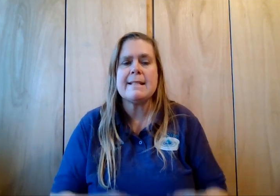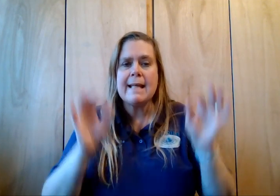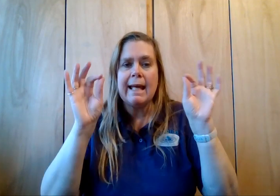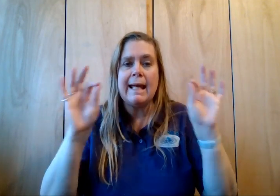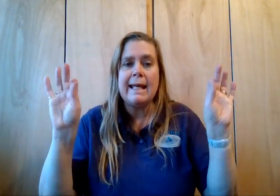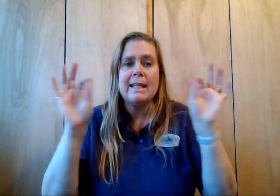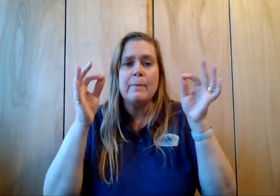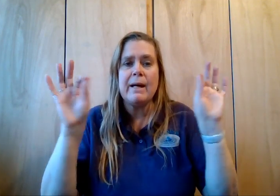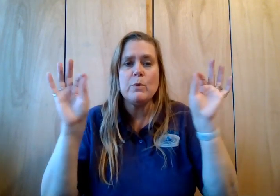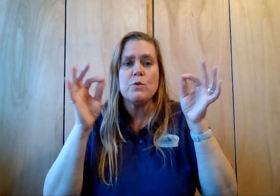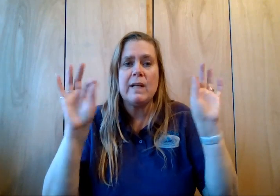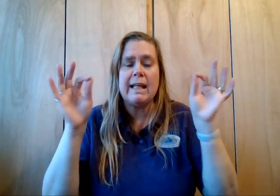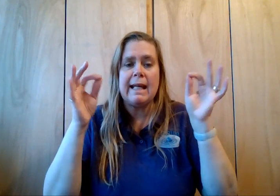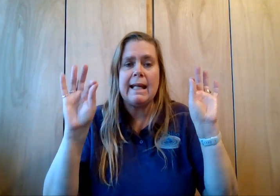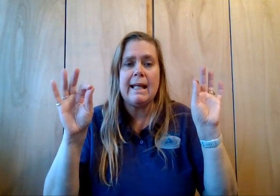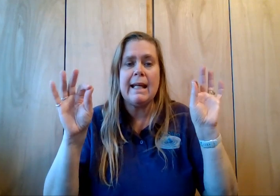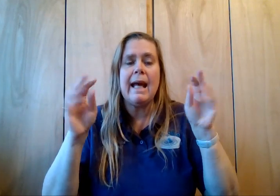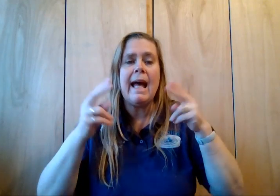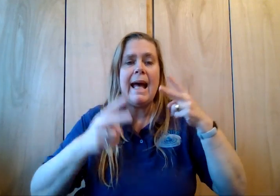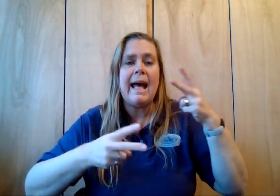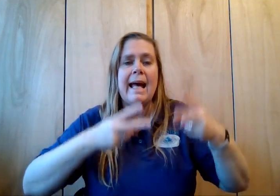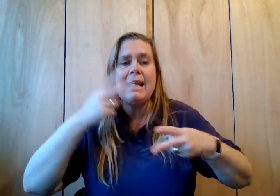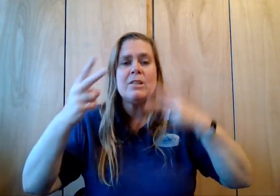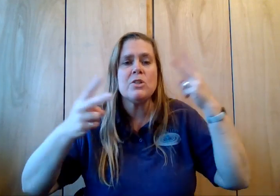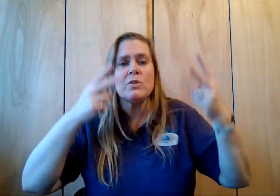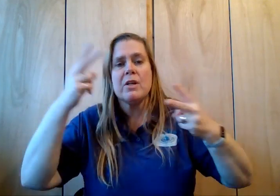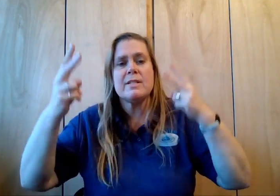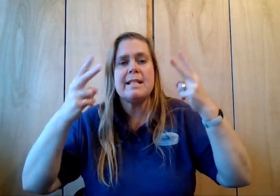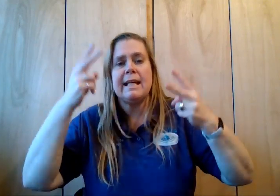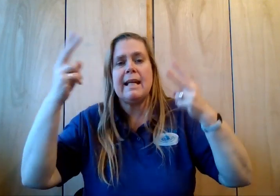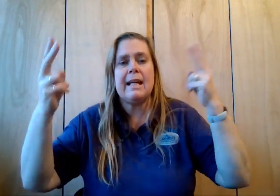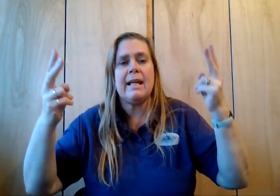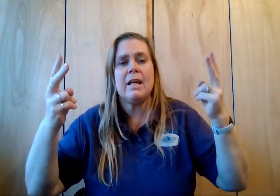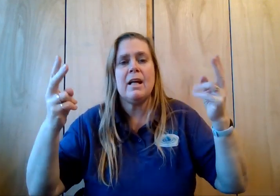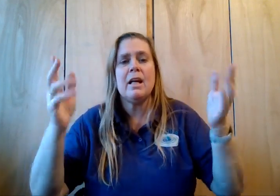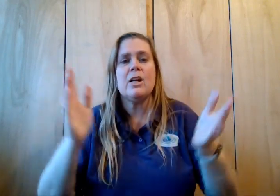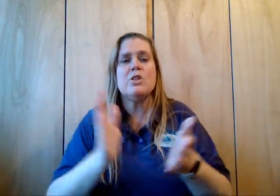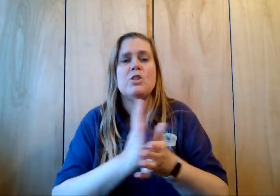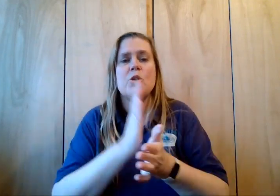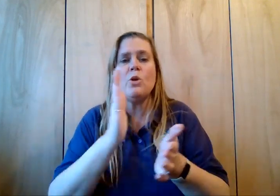hear the bells ringing, angels are singing, joy,